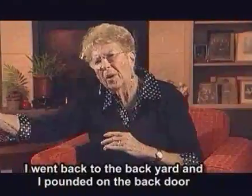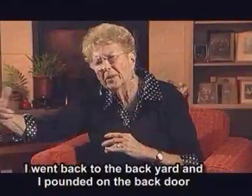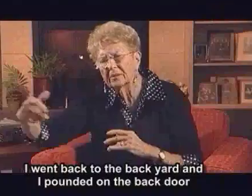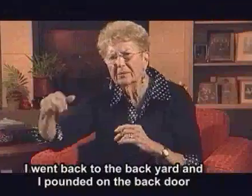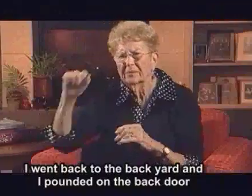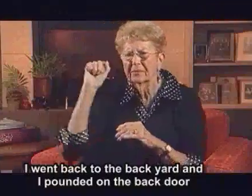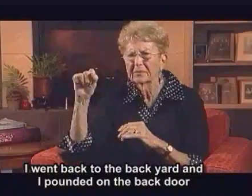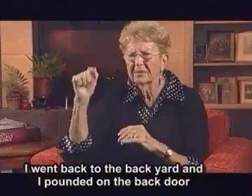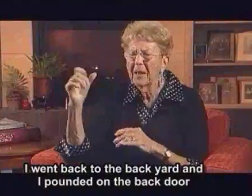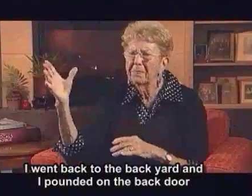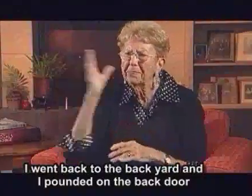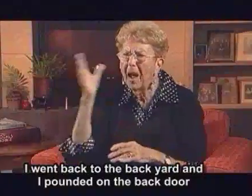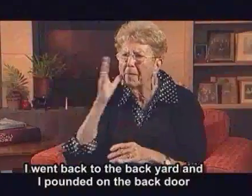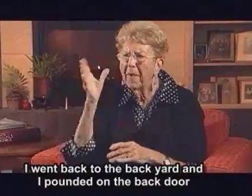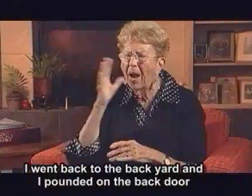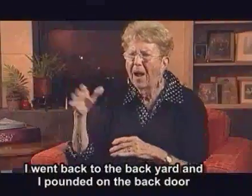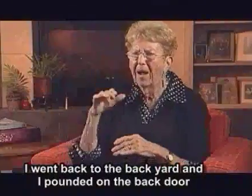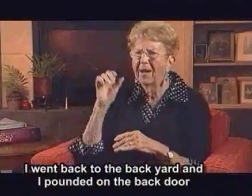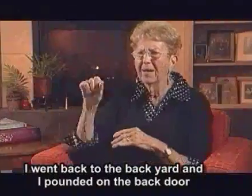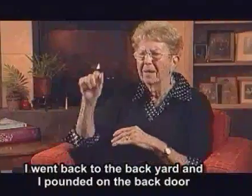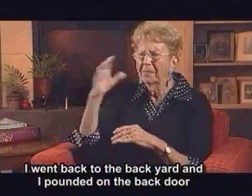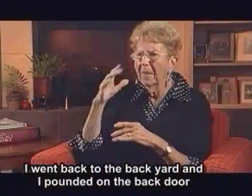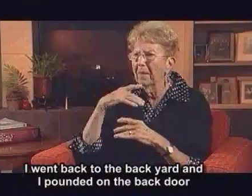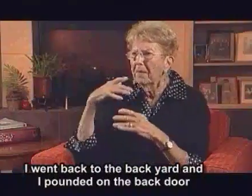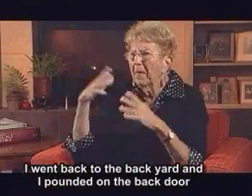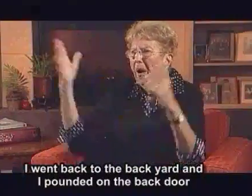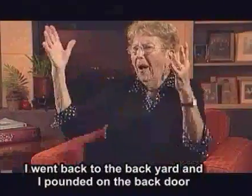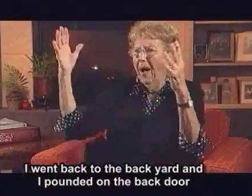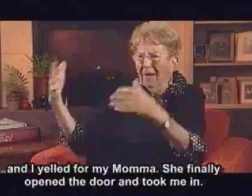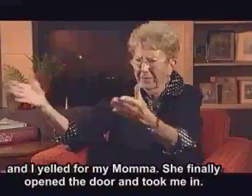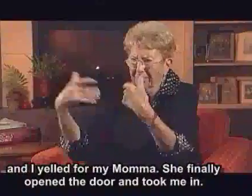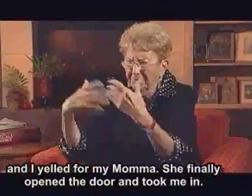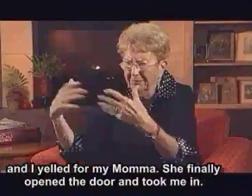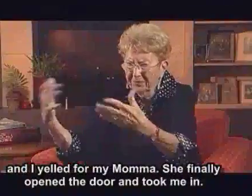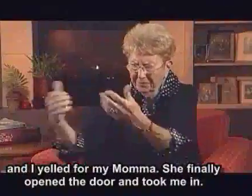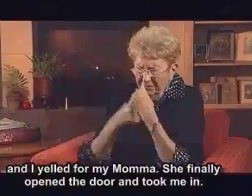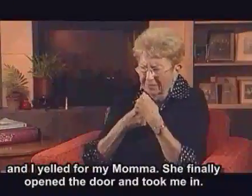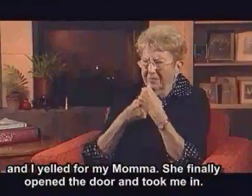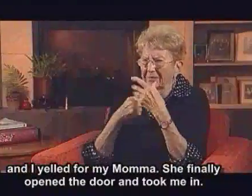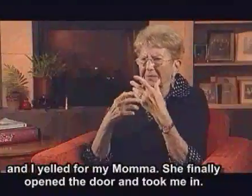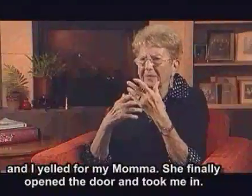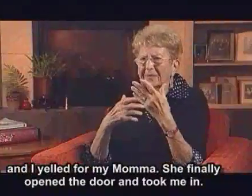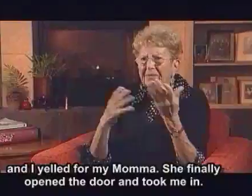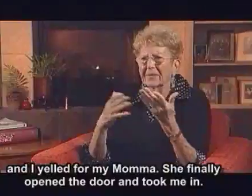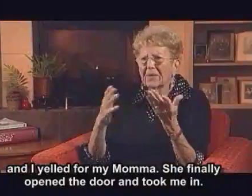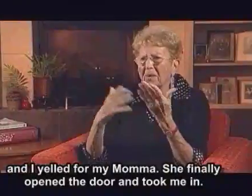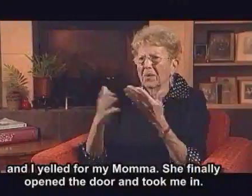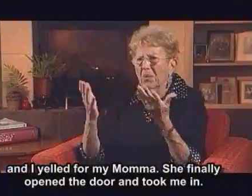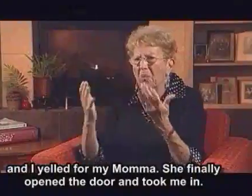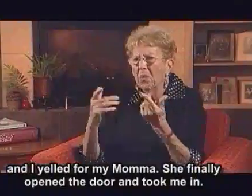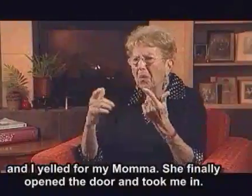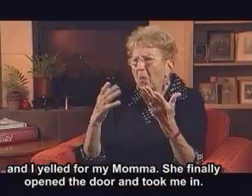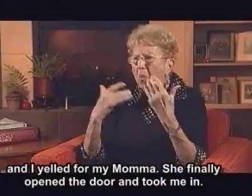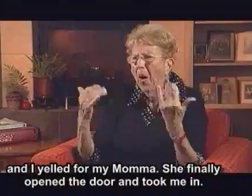I went back to the backyard, and I pounded on the back door and yelled for my mama. She finally opened the door and took me in.